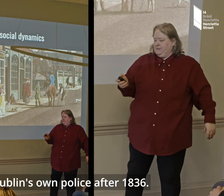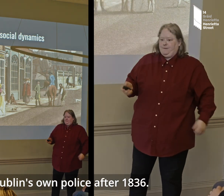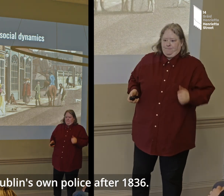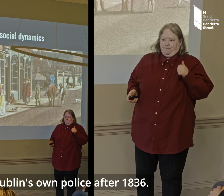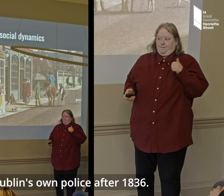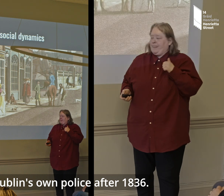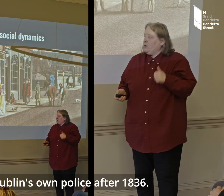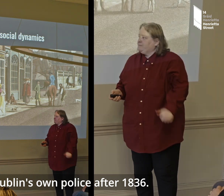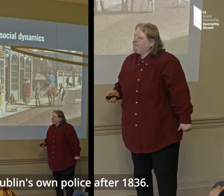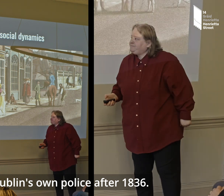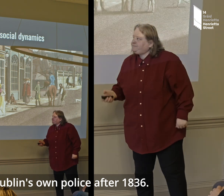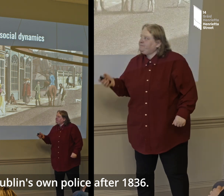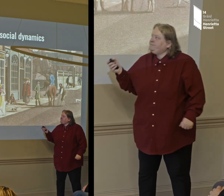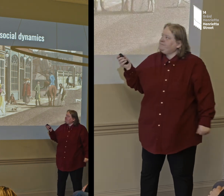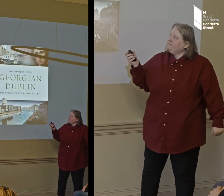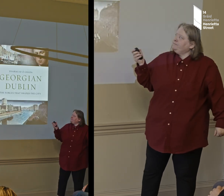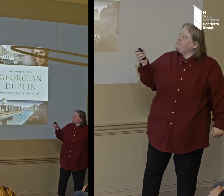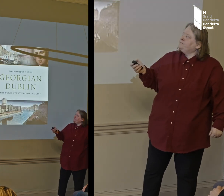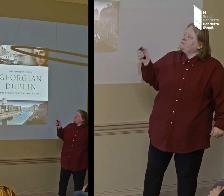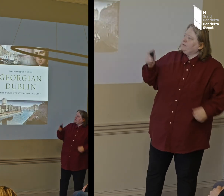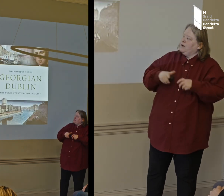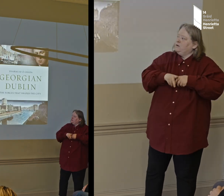police after 1836. Okay.